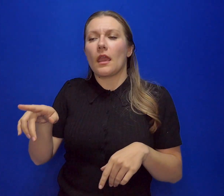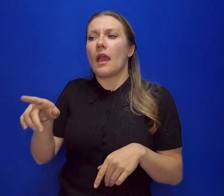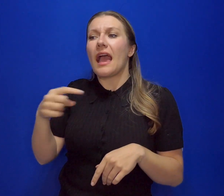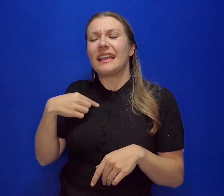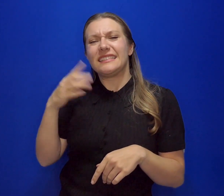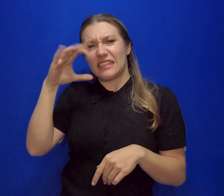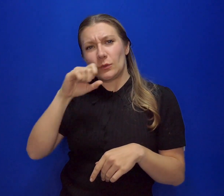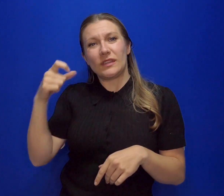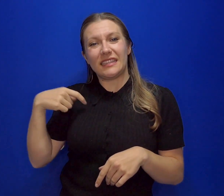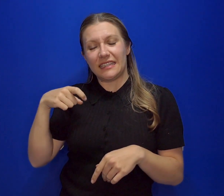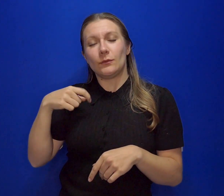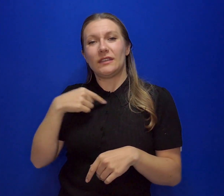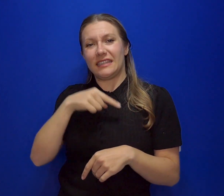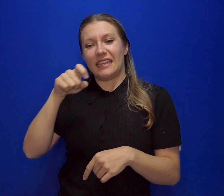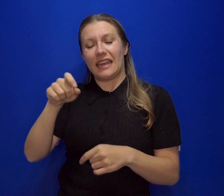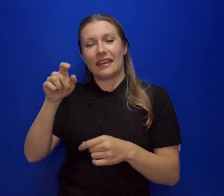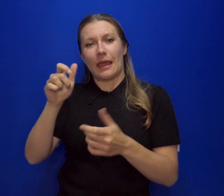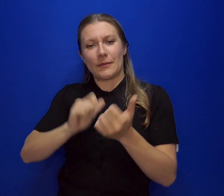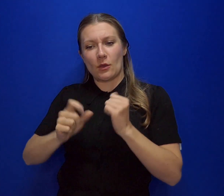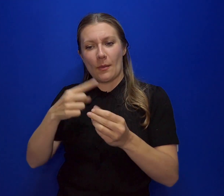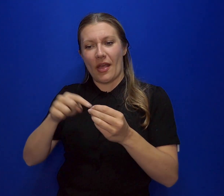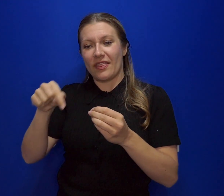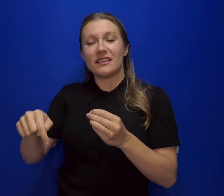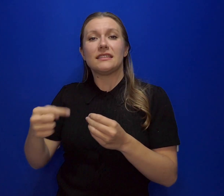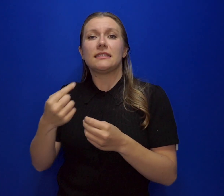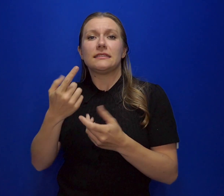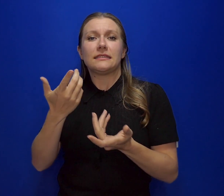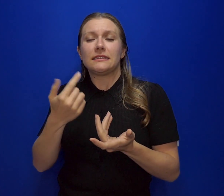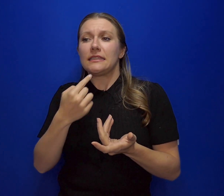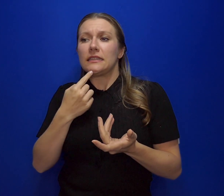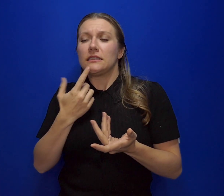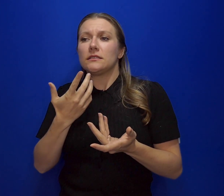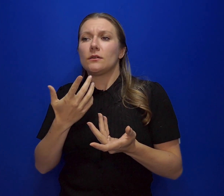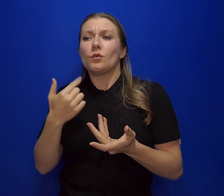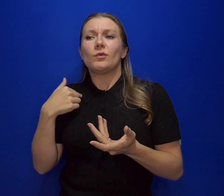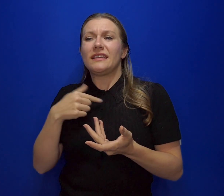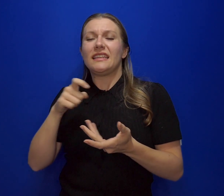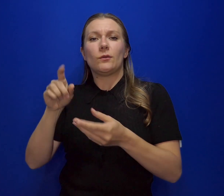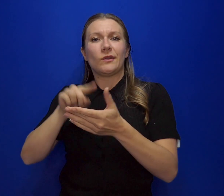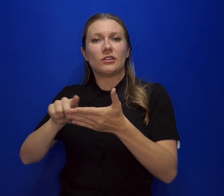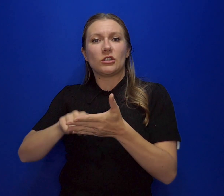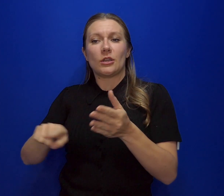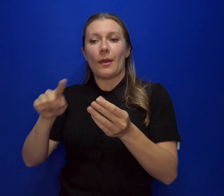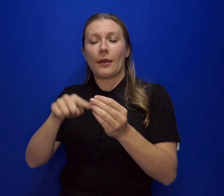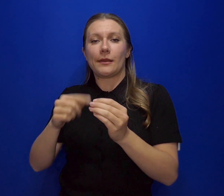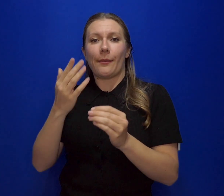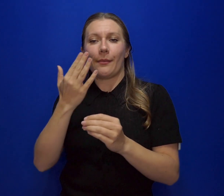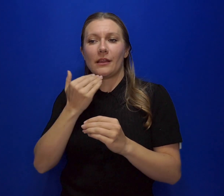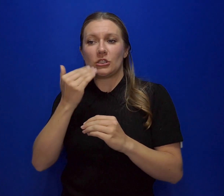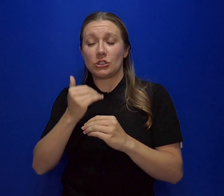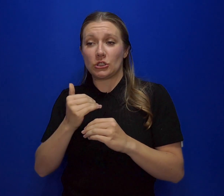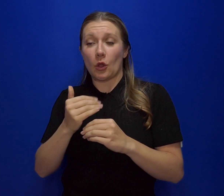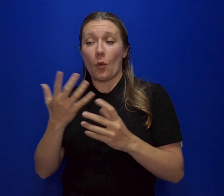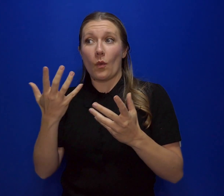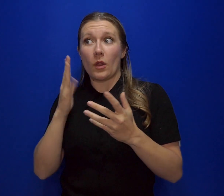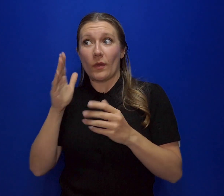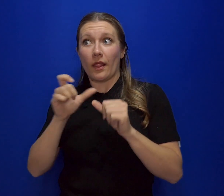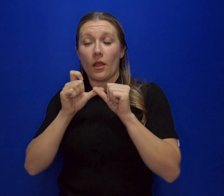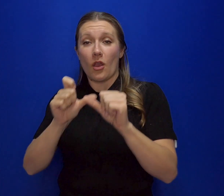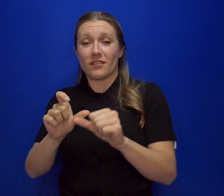on this. The research about blood sugar numbers, what is actually less likely to cause long-term health, highs or lows? I mean,